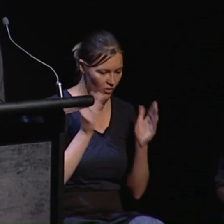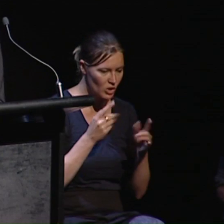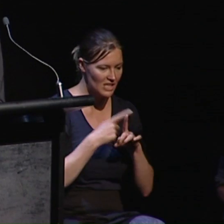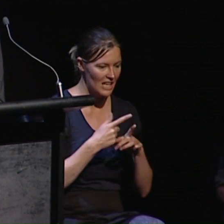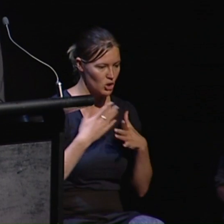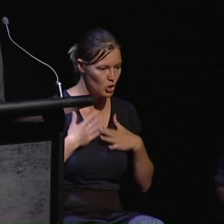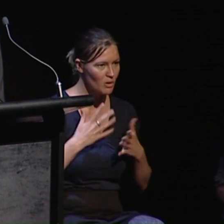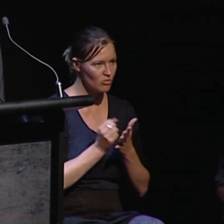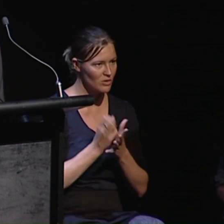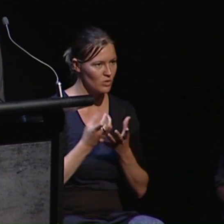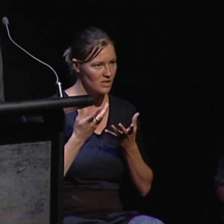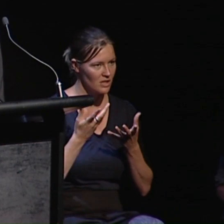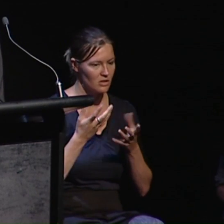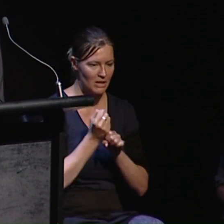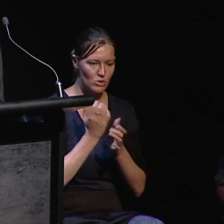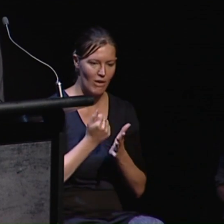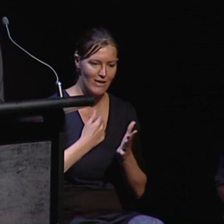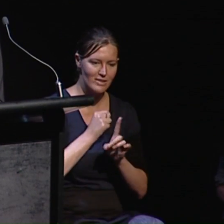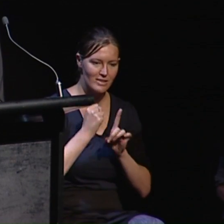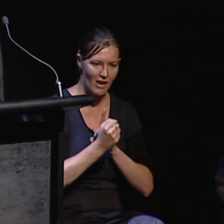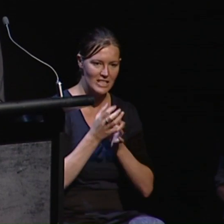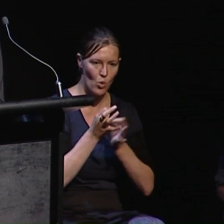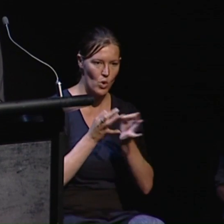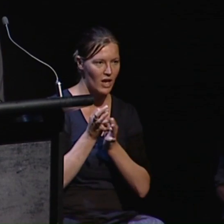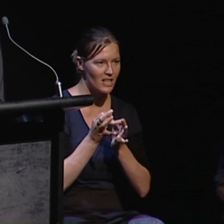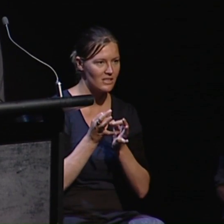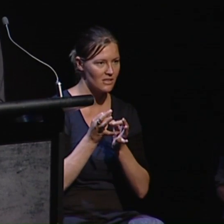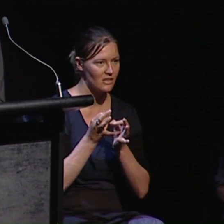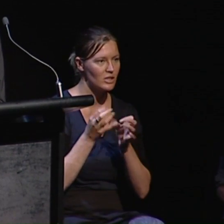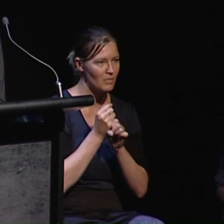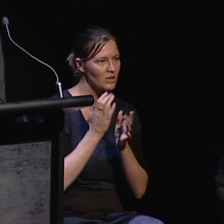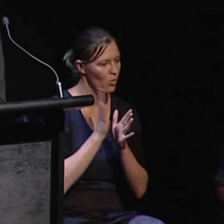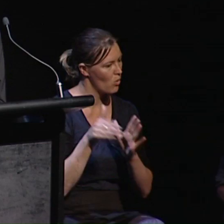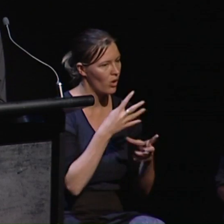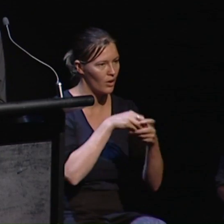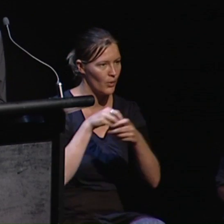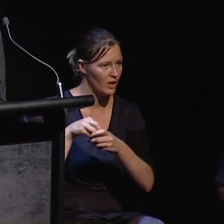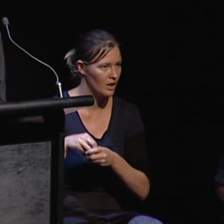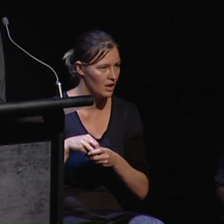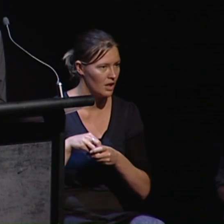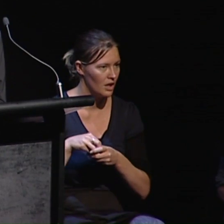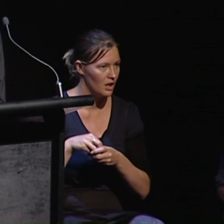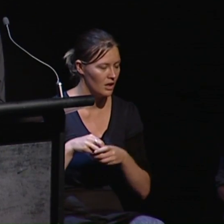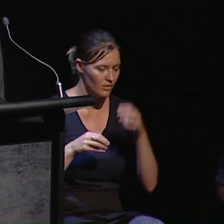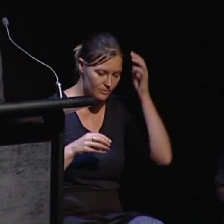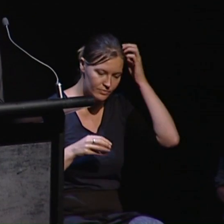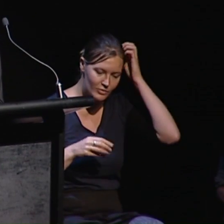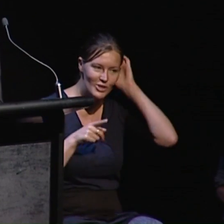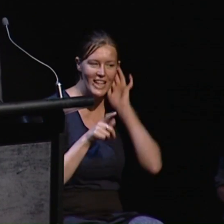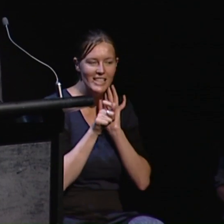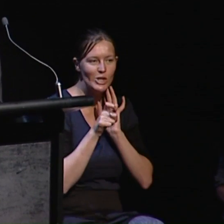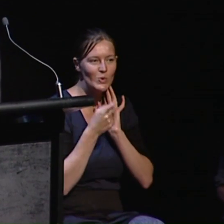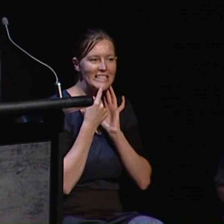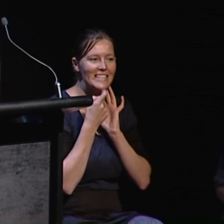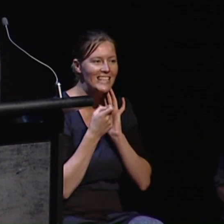about making sure we organize our societies in ways that are inclusive. So that's your sneak peek